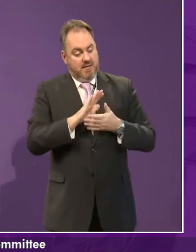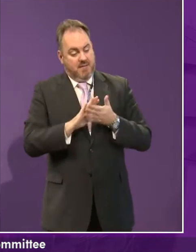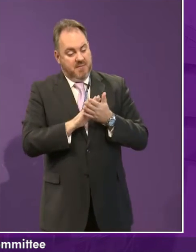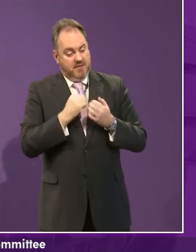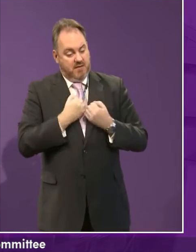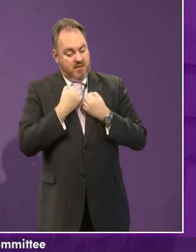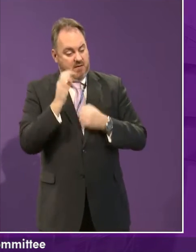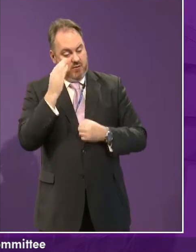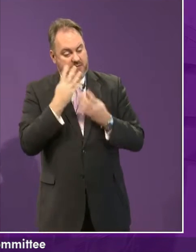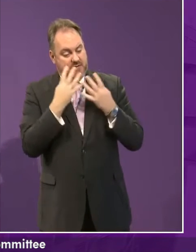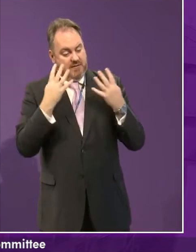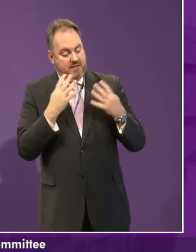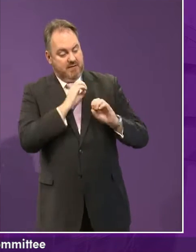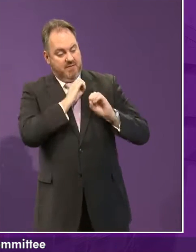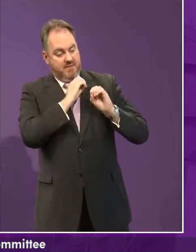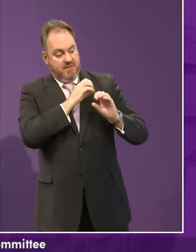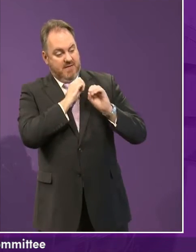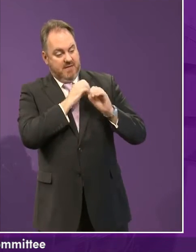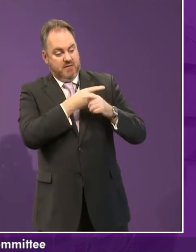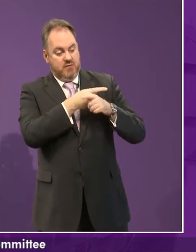we have Scottish